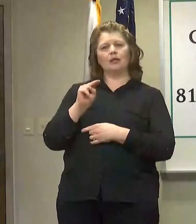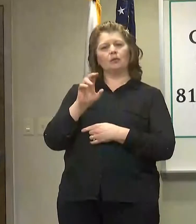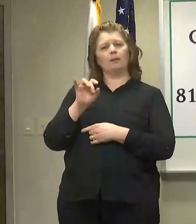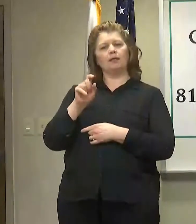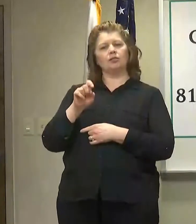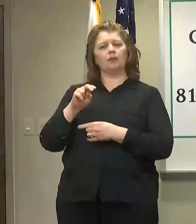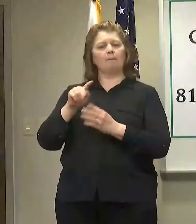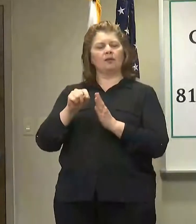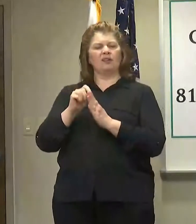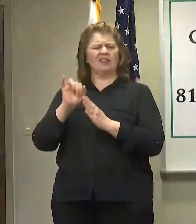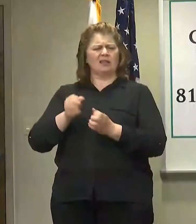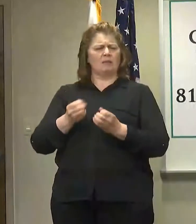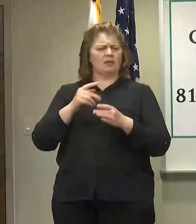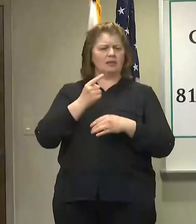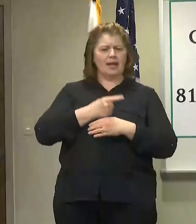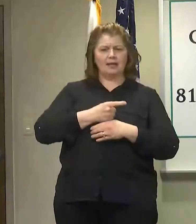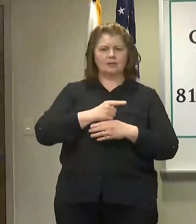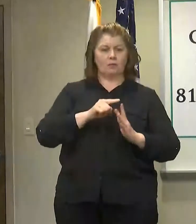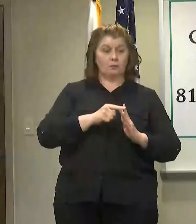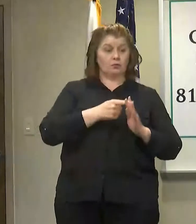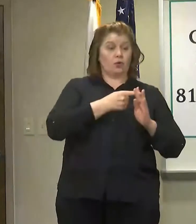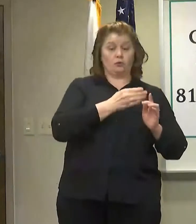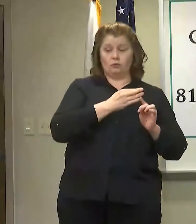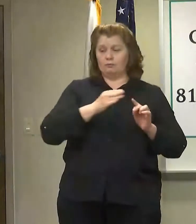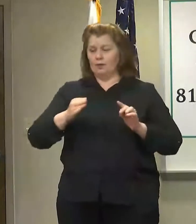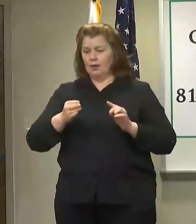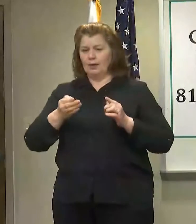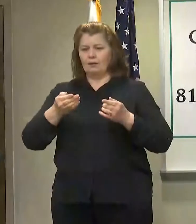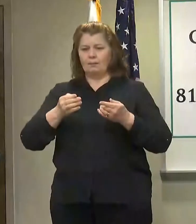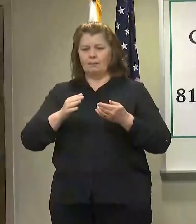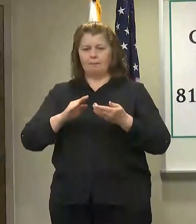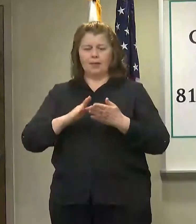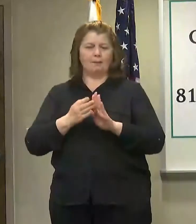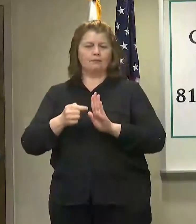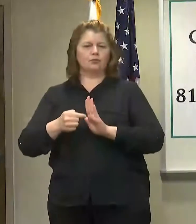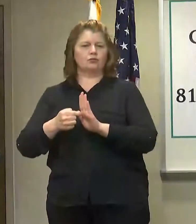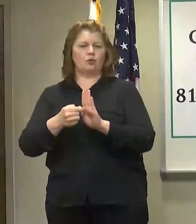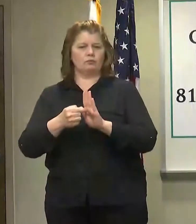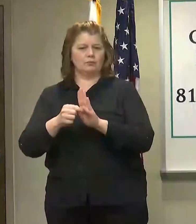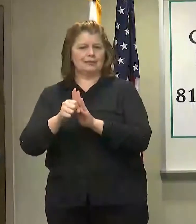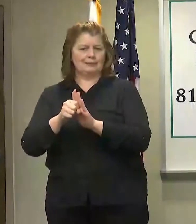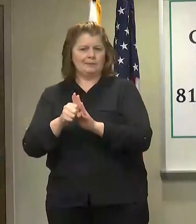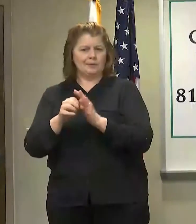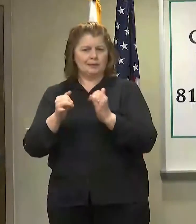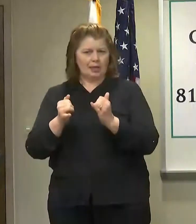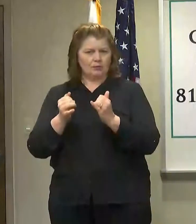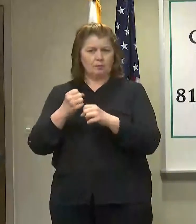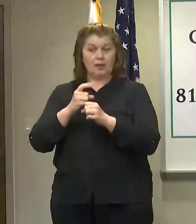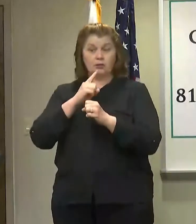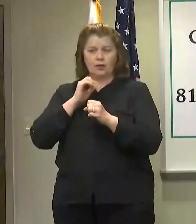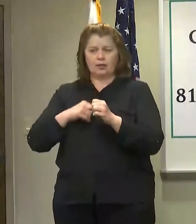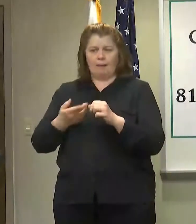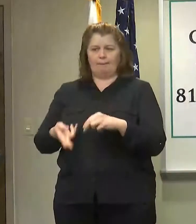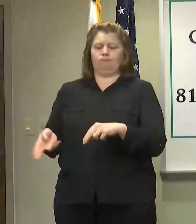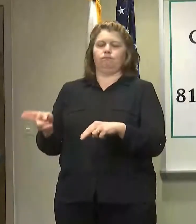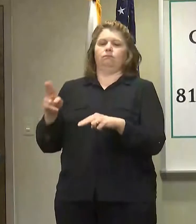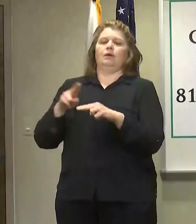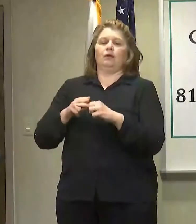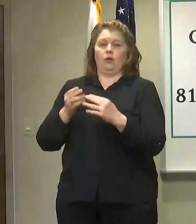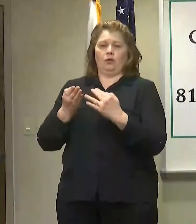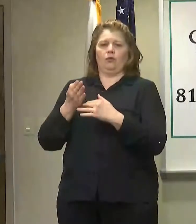today about coronavirus. So we're watching that positivity rate. We want to make sure it's not increasing or spiking over an incubation